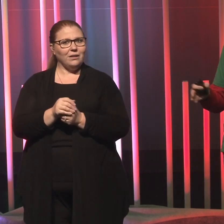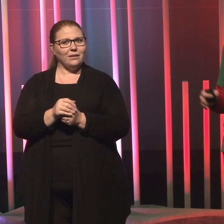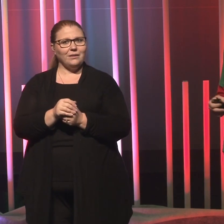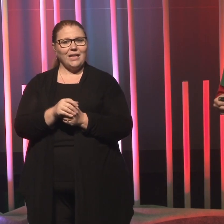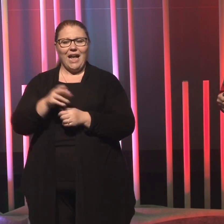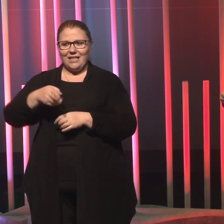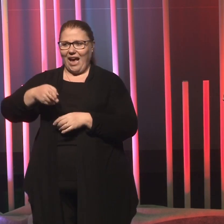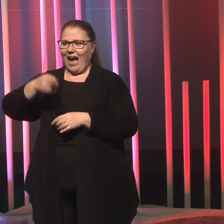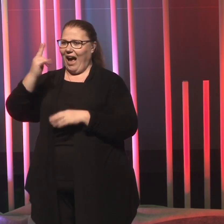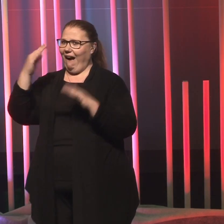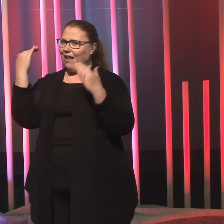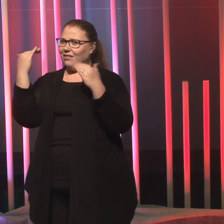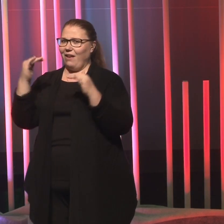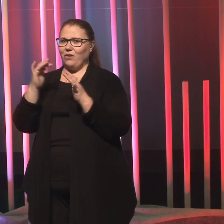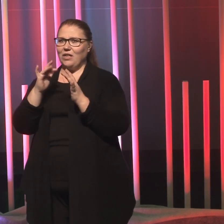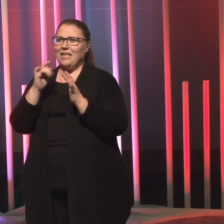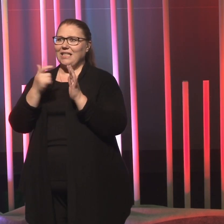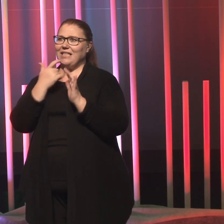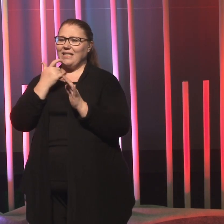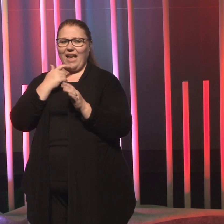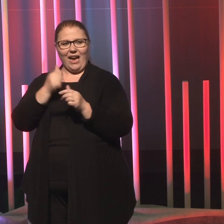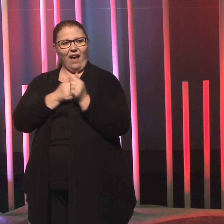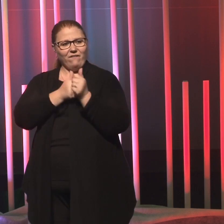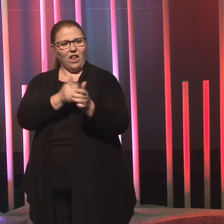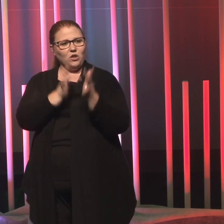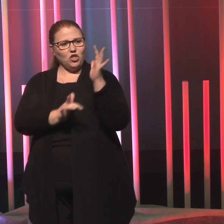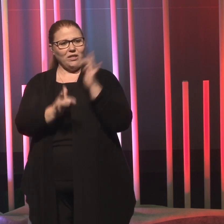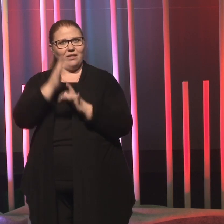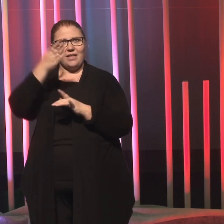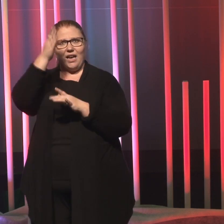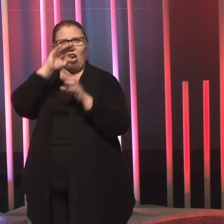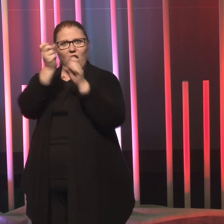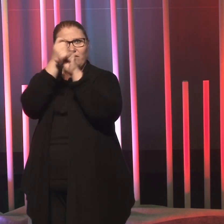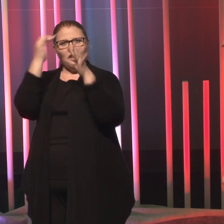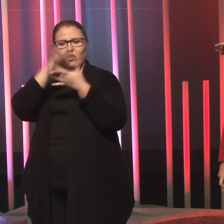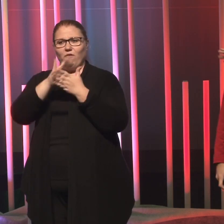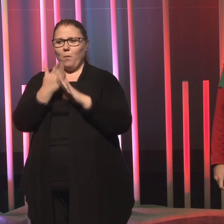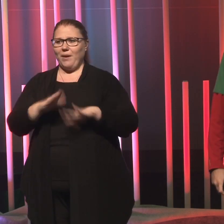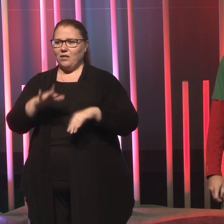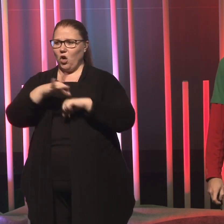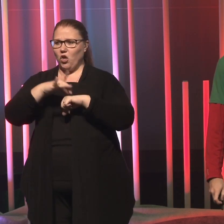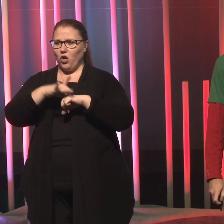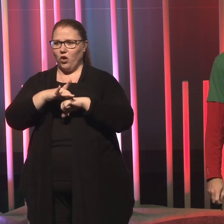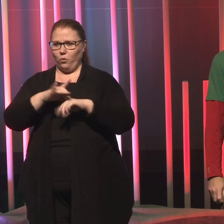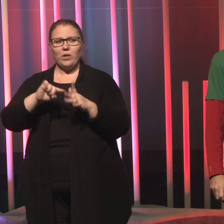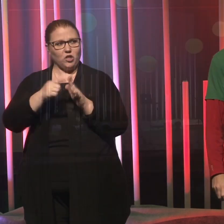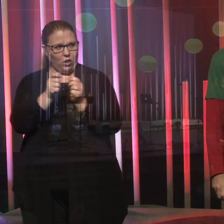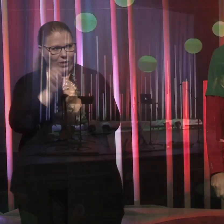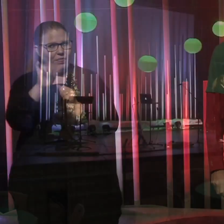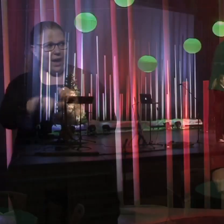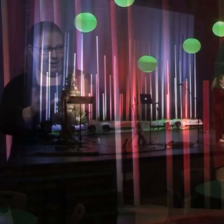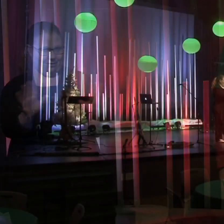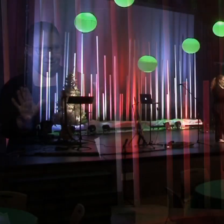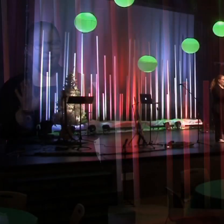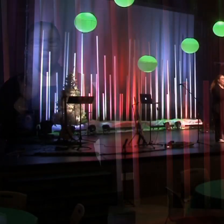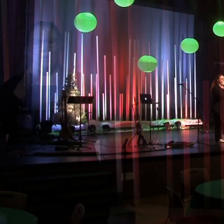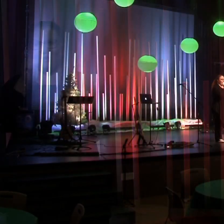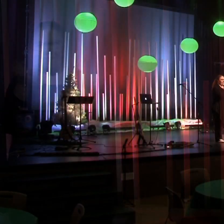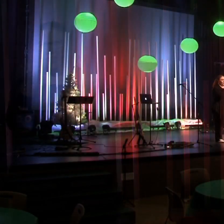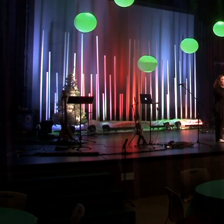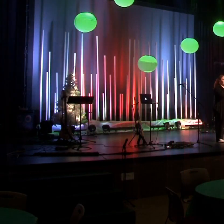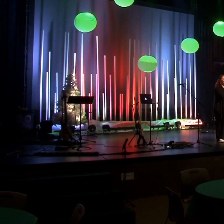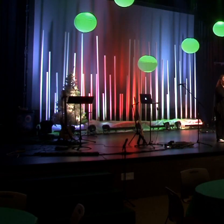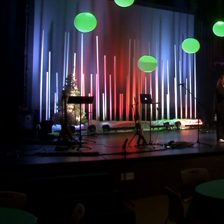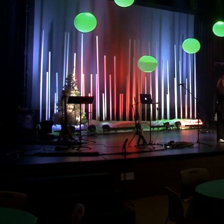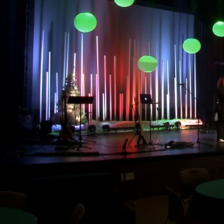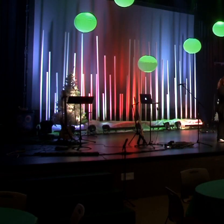I follow Jesus, and what God's vision of peace on earth is, okay? So can we just start with that one? Because I get it. It's